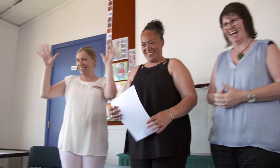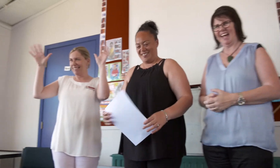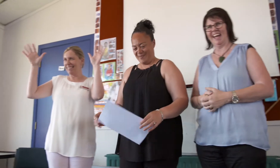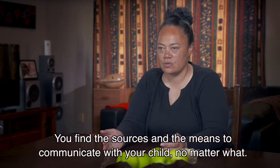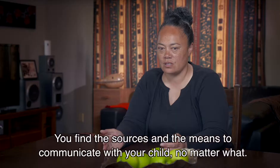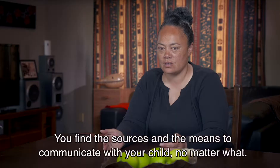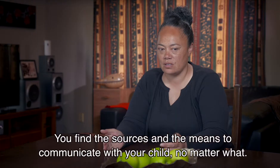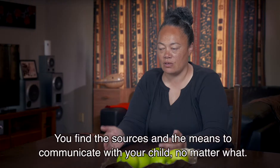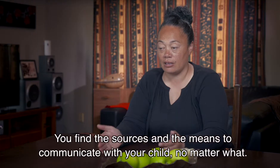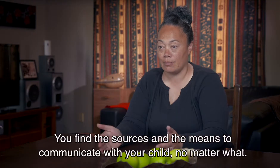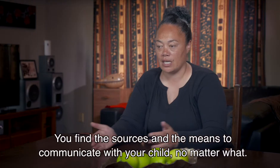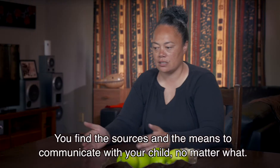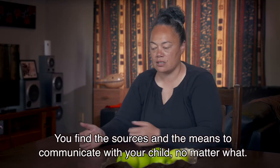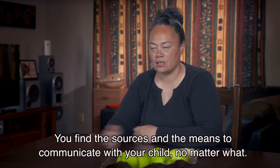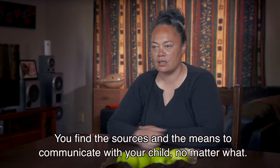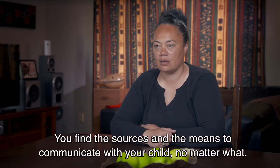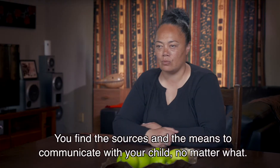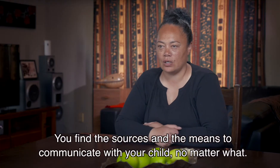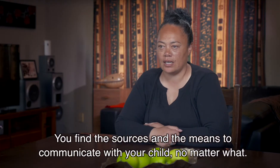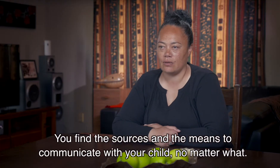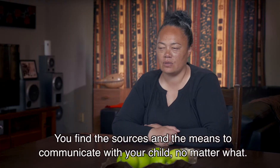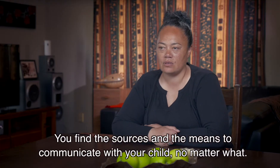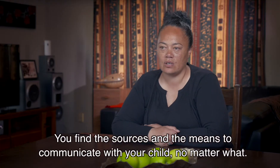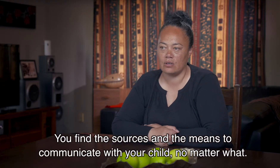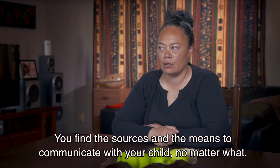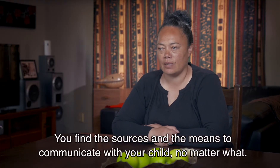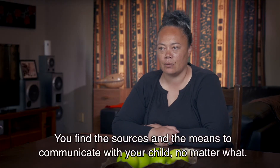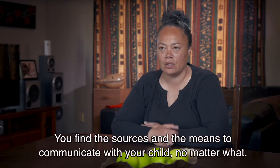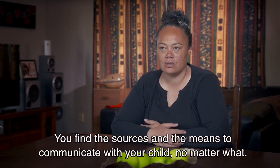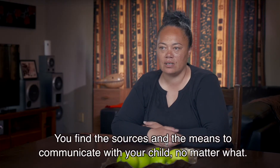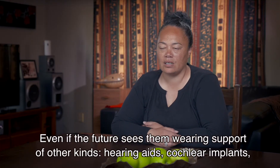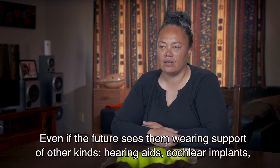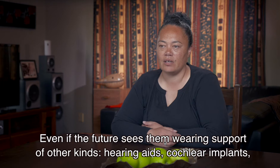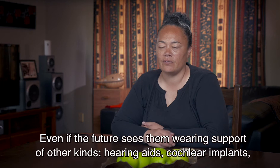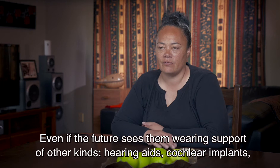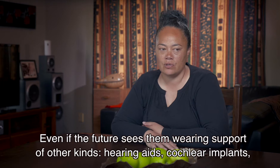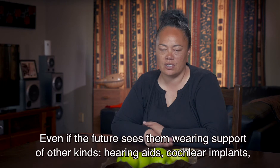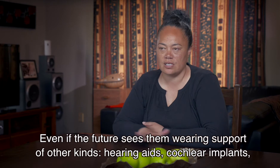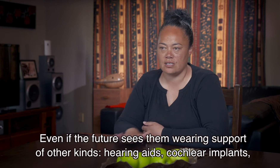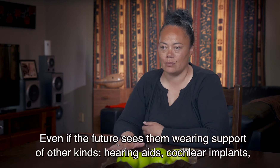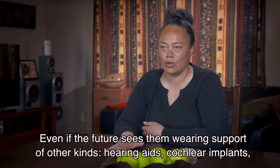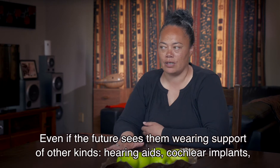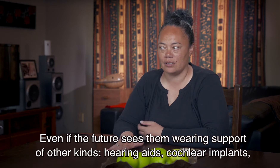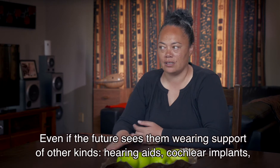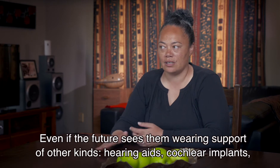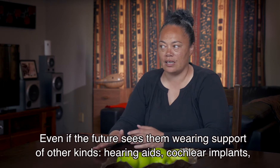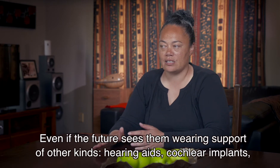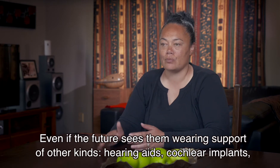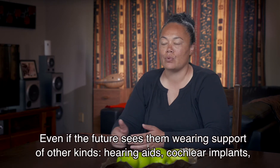Find the sources and the means to communicate with your child no matter what. Even if the future sees them wearing